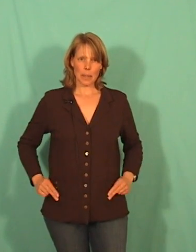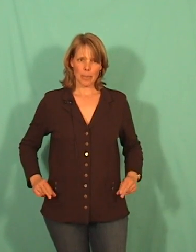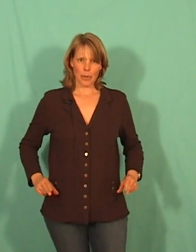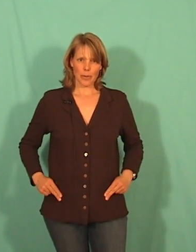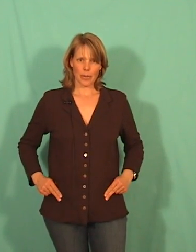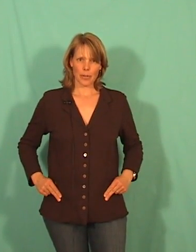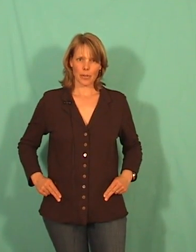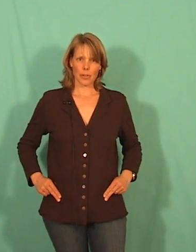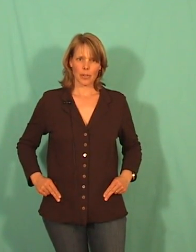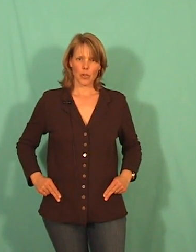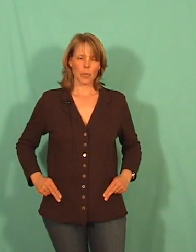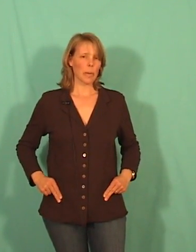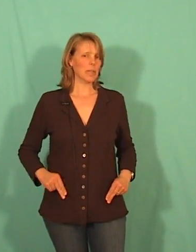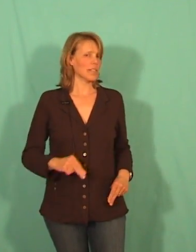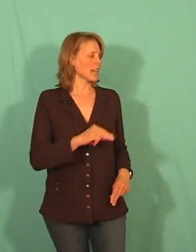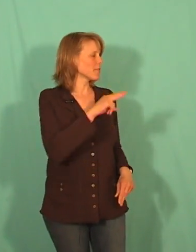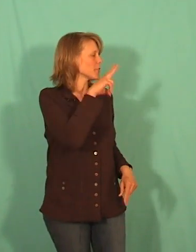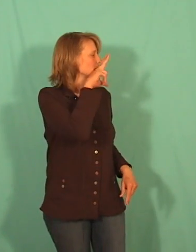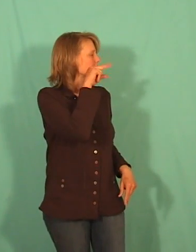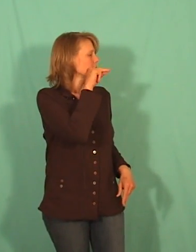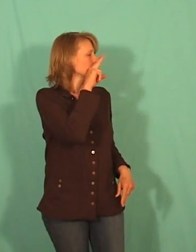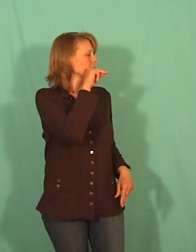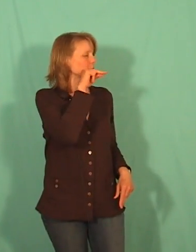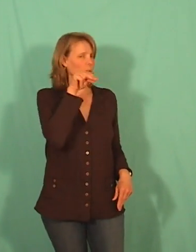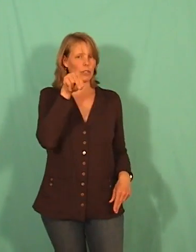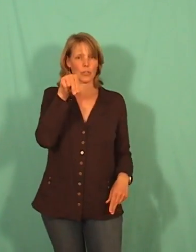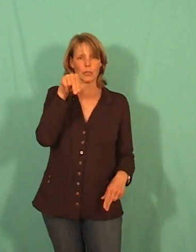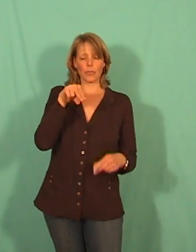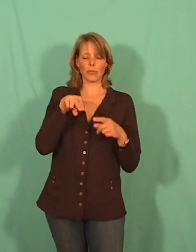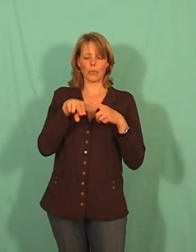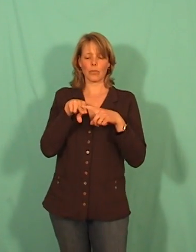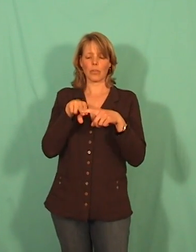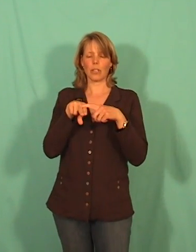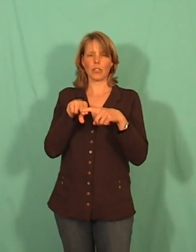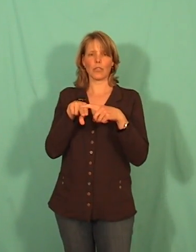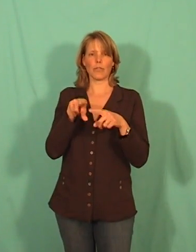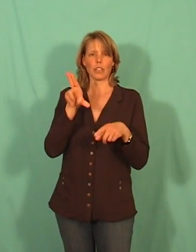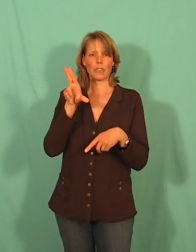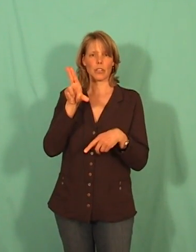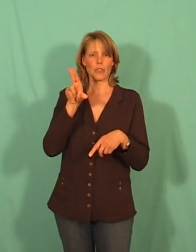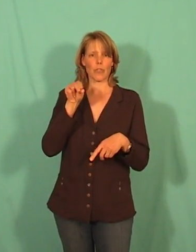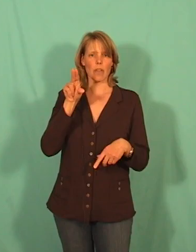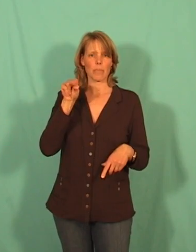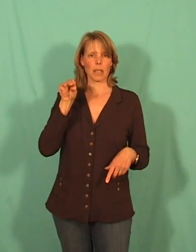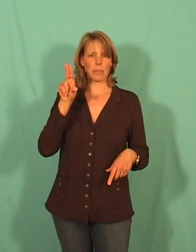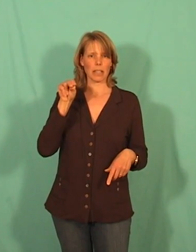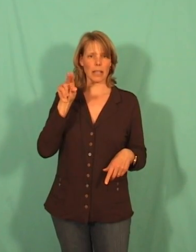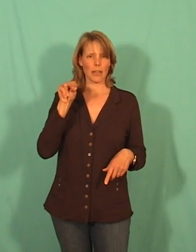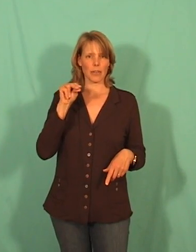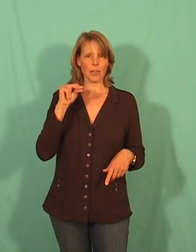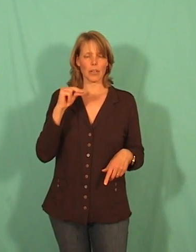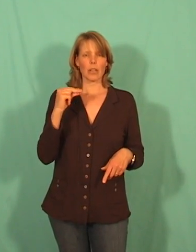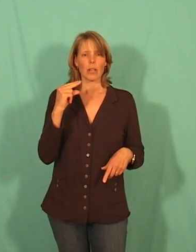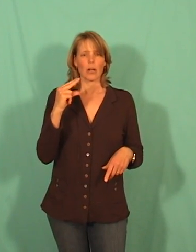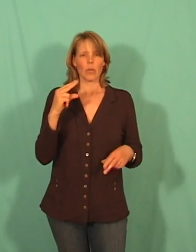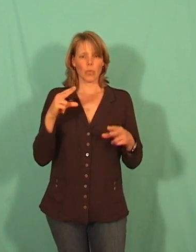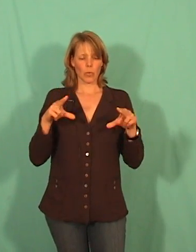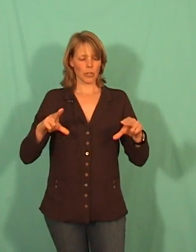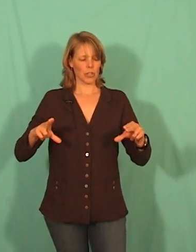Diaper. Remember the sign for duck with these two fingers and your thumb coming together? Well, you're just